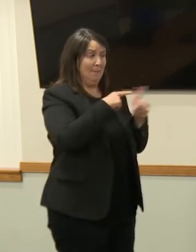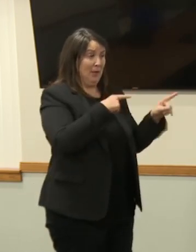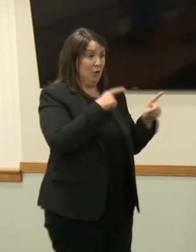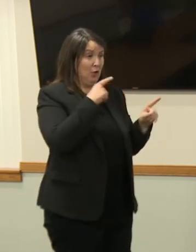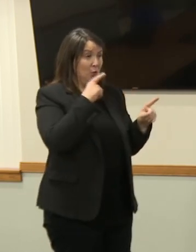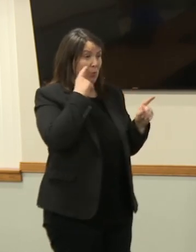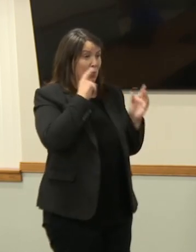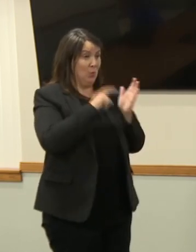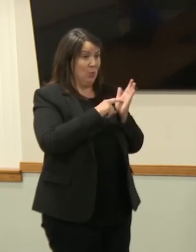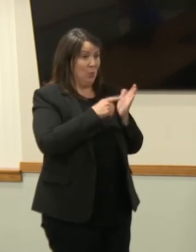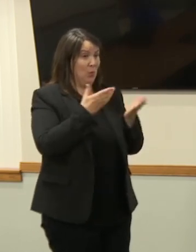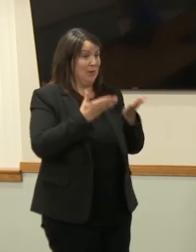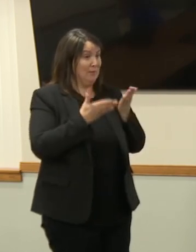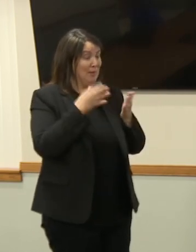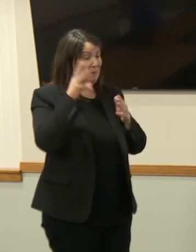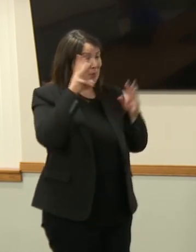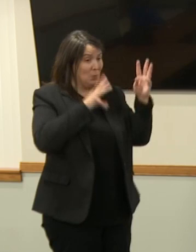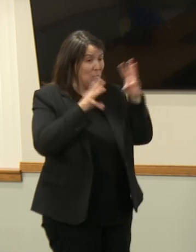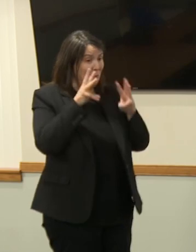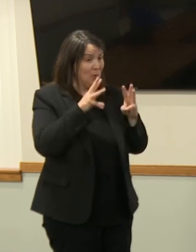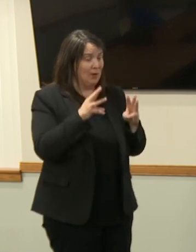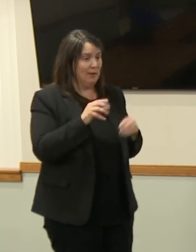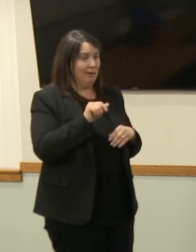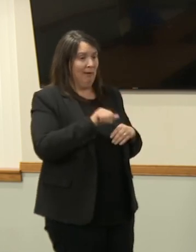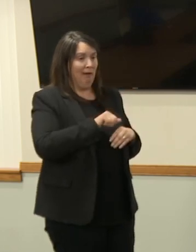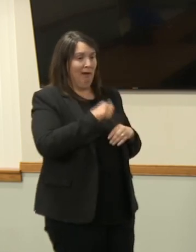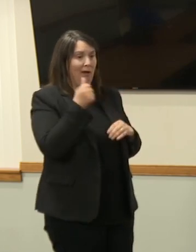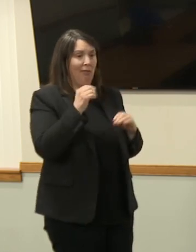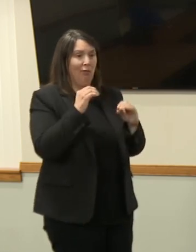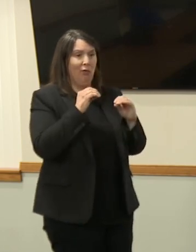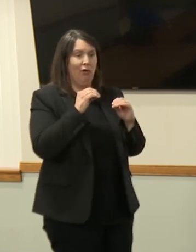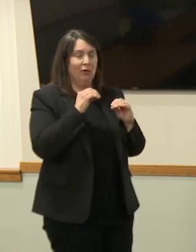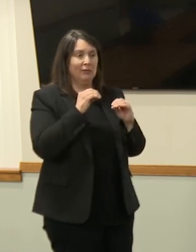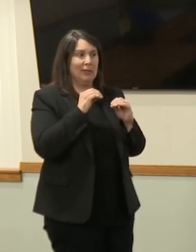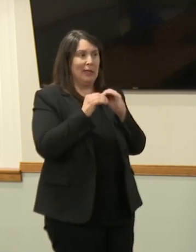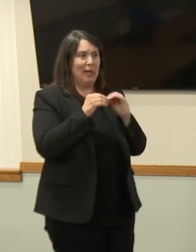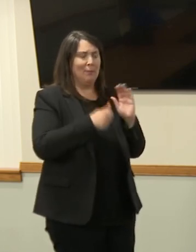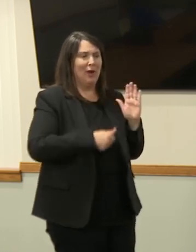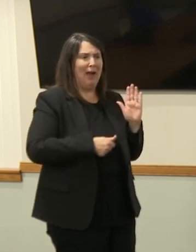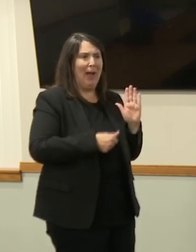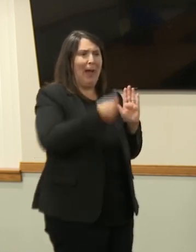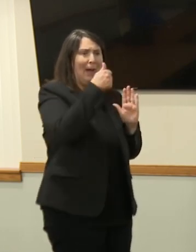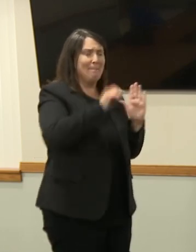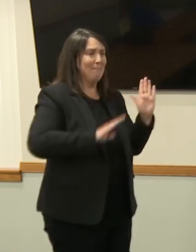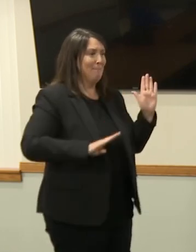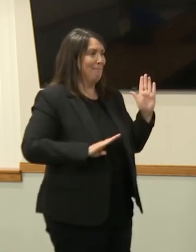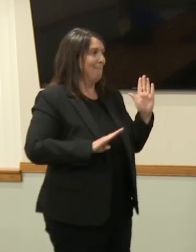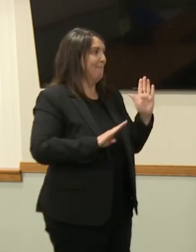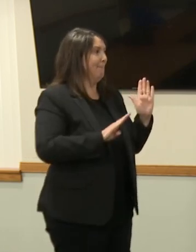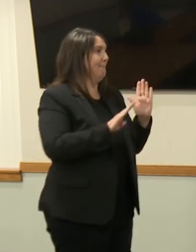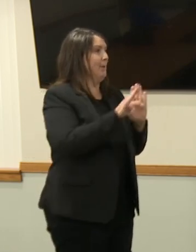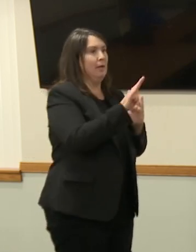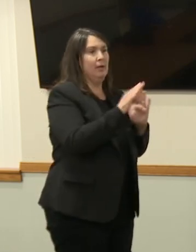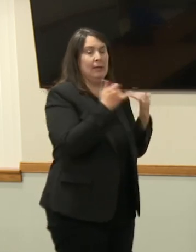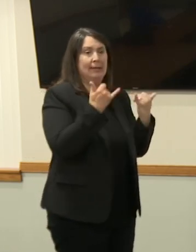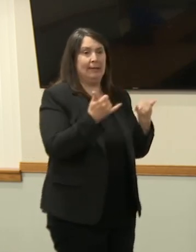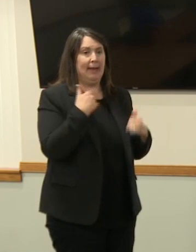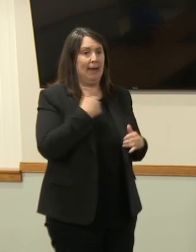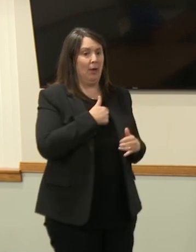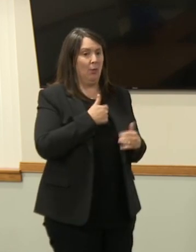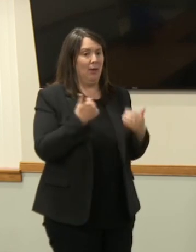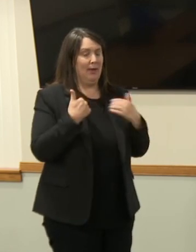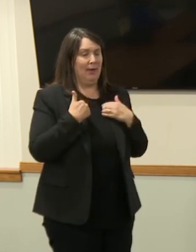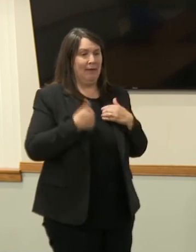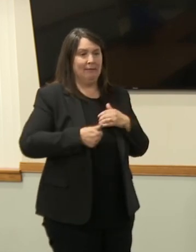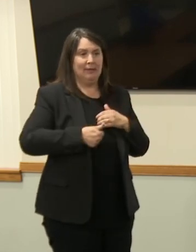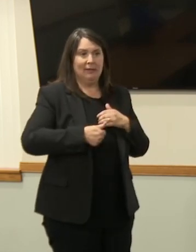surge. You mentioned today that we have hit the highest number of cases. I believe